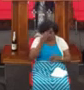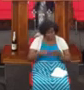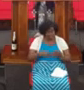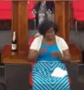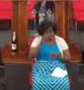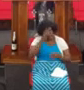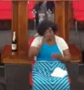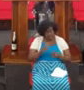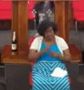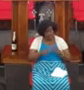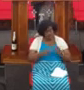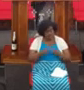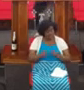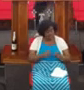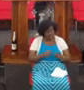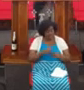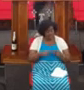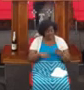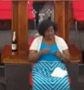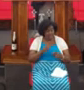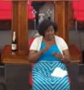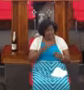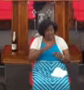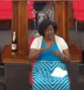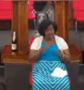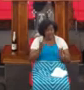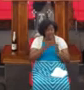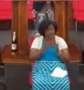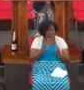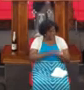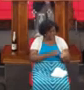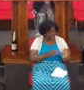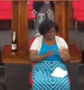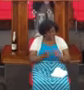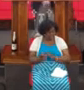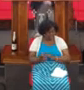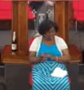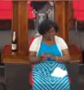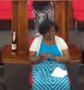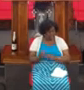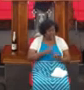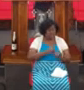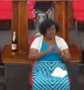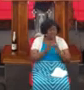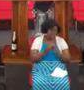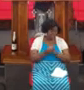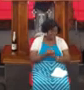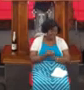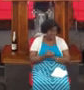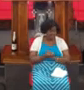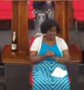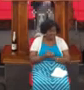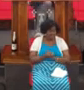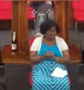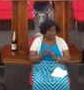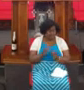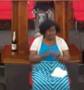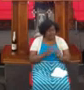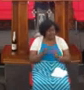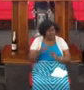to do. But when he met Jesus, he was changed. The